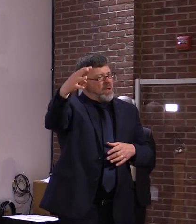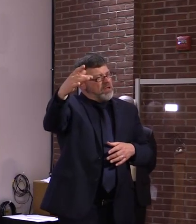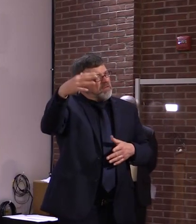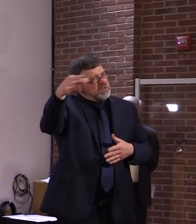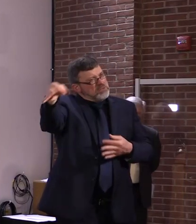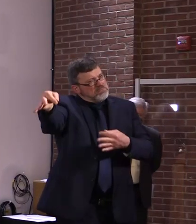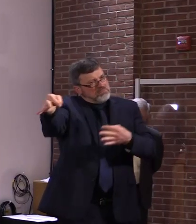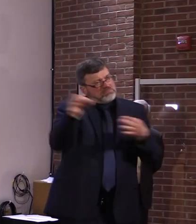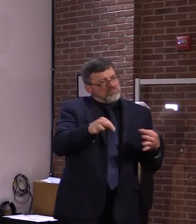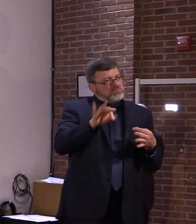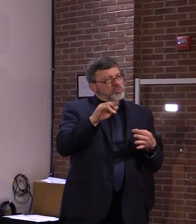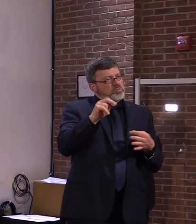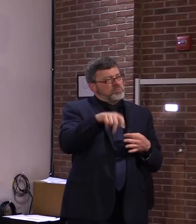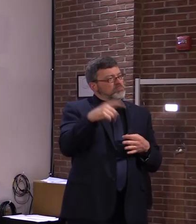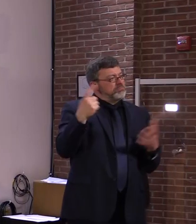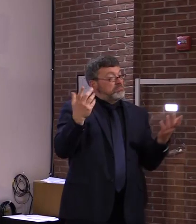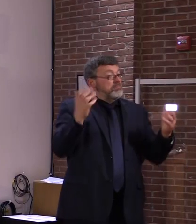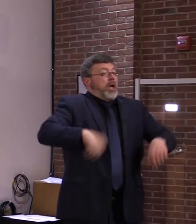that point.